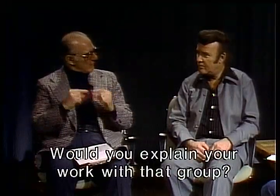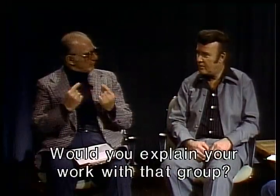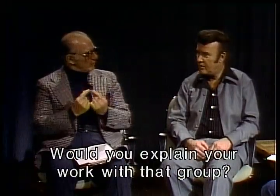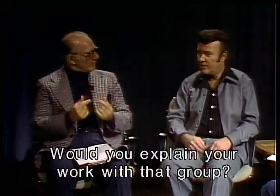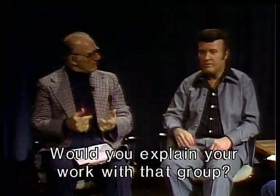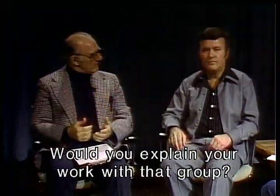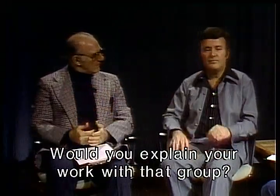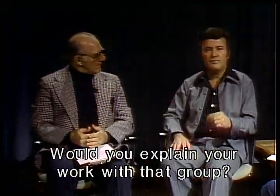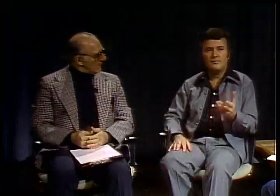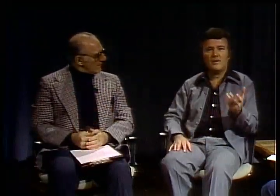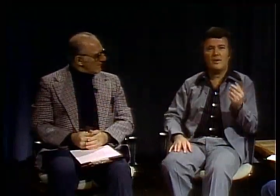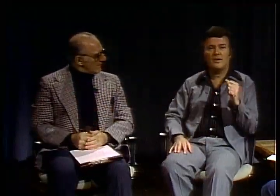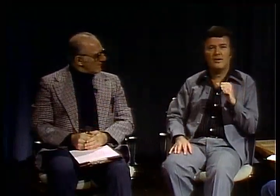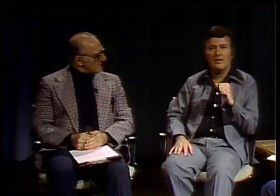group?